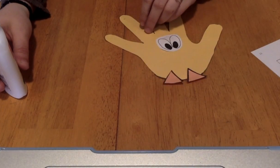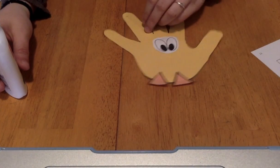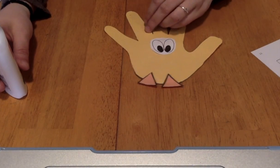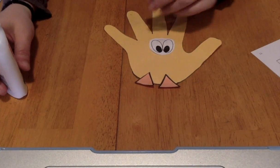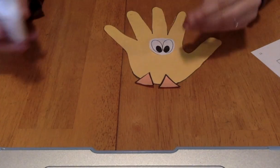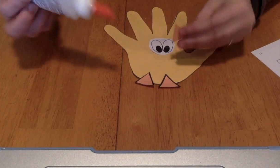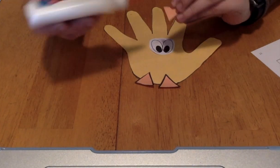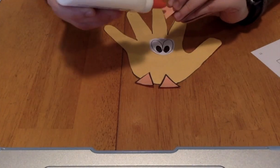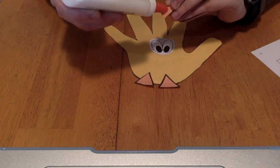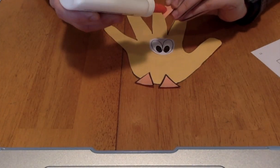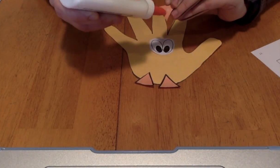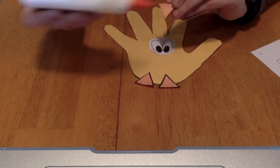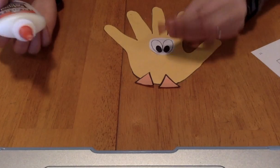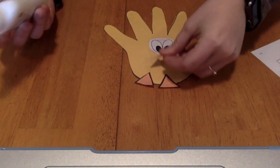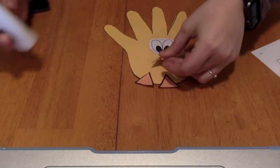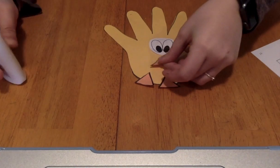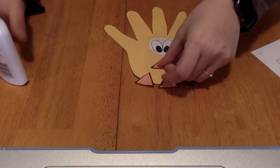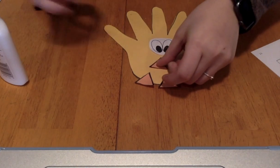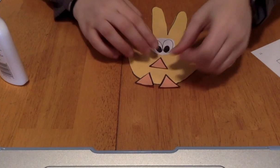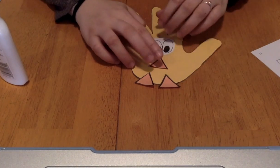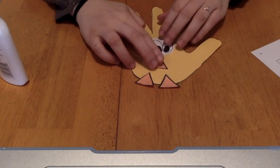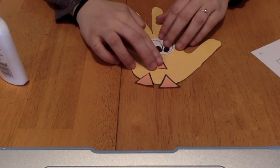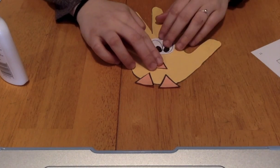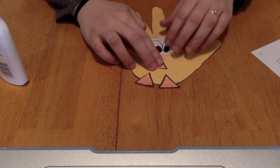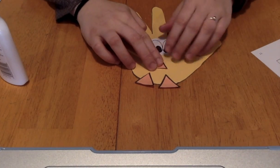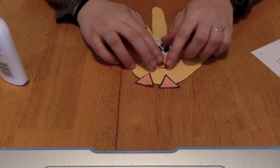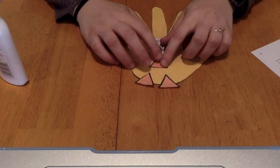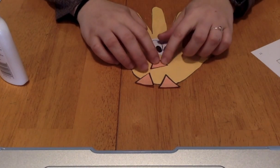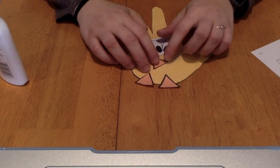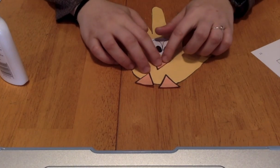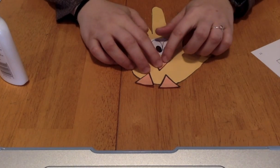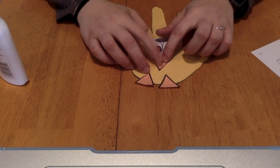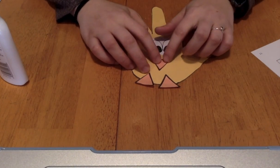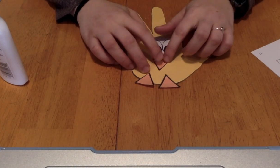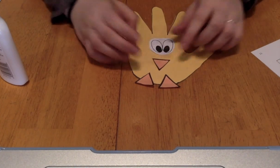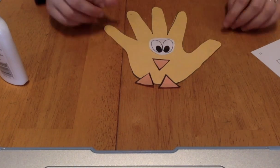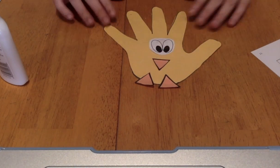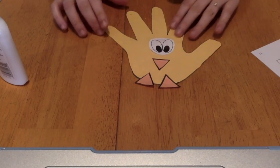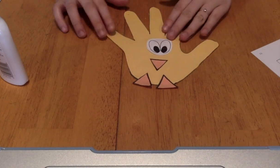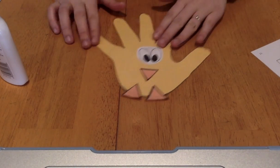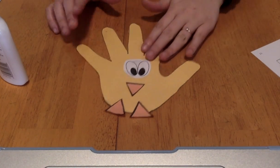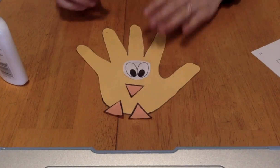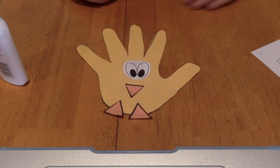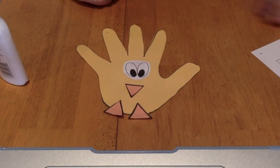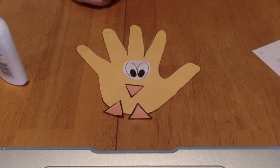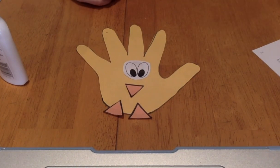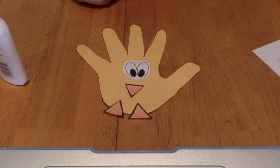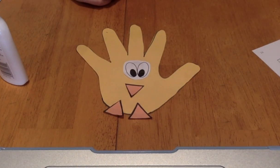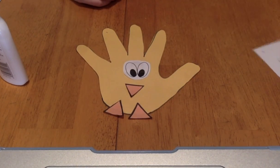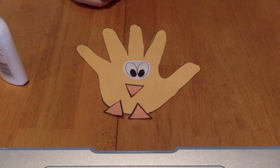And I see your true colors shining through. I see your